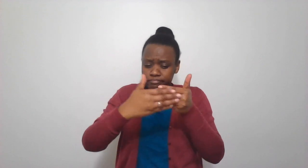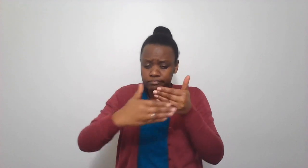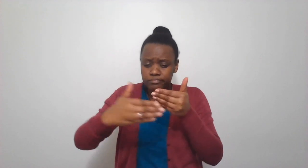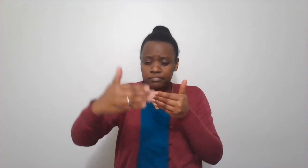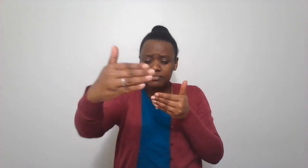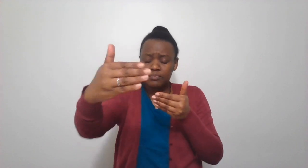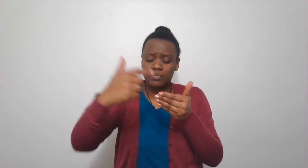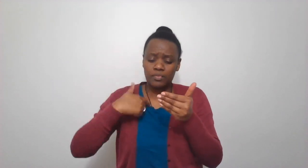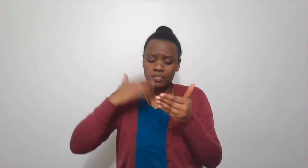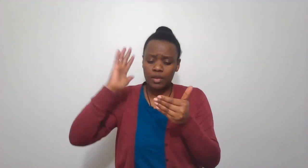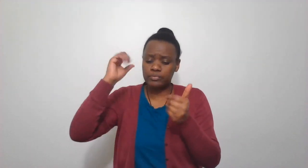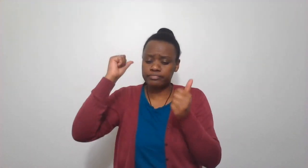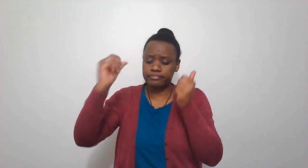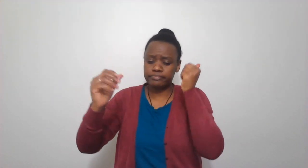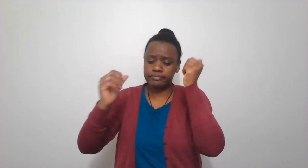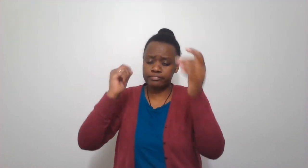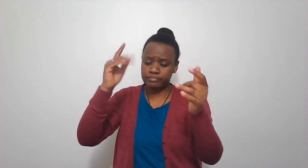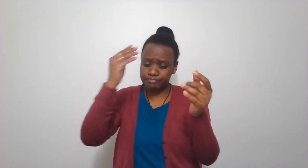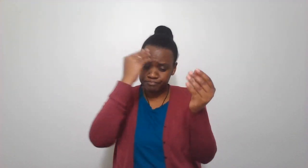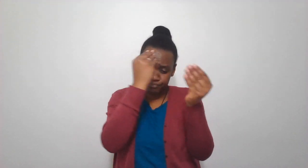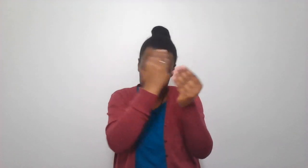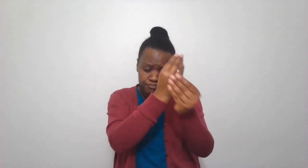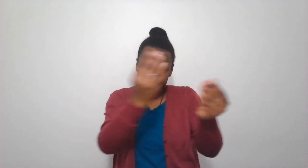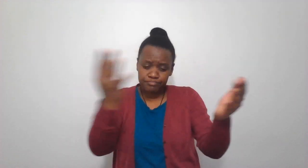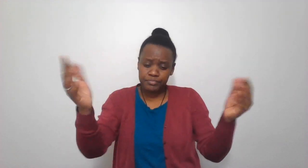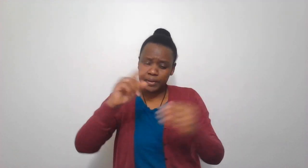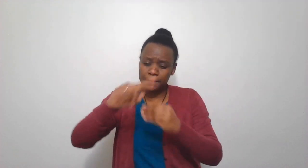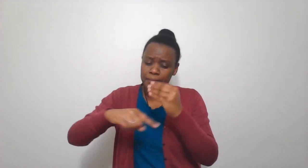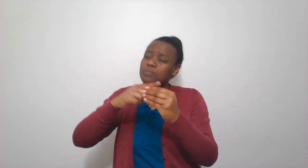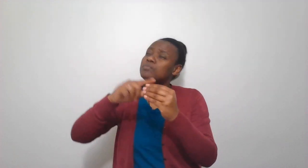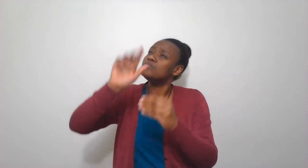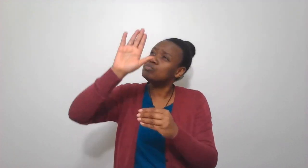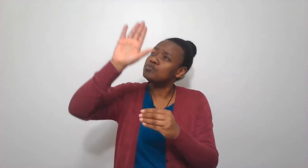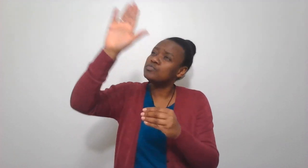my mouth shall proclaim your faithfulness.